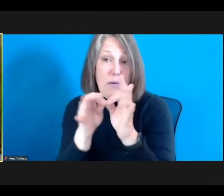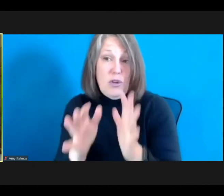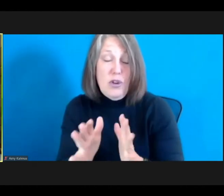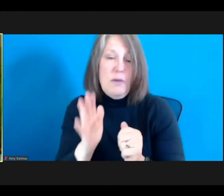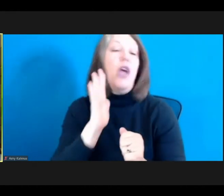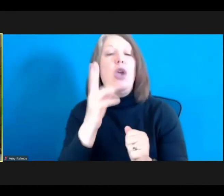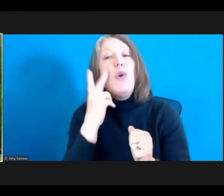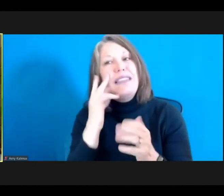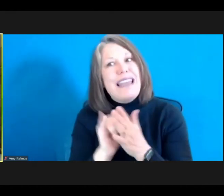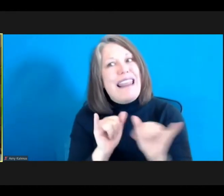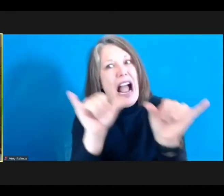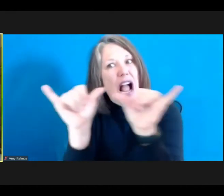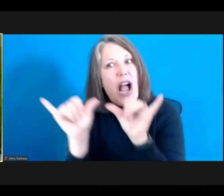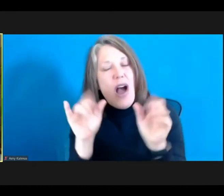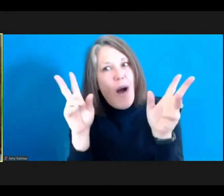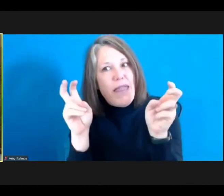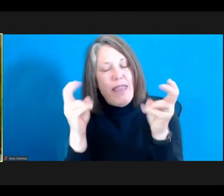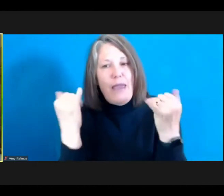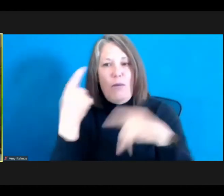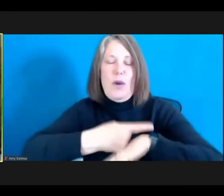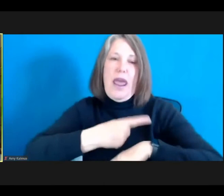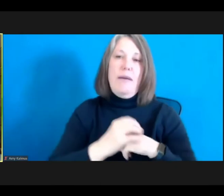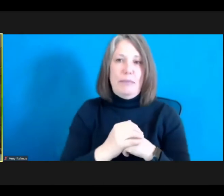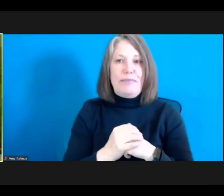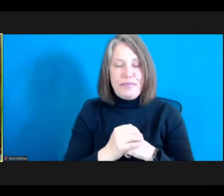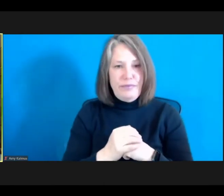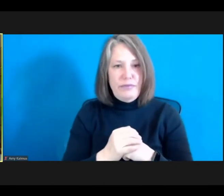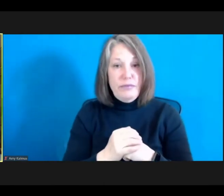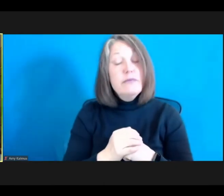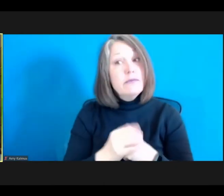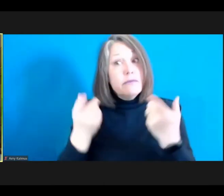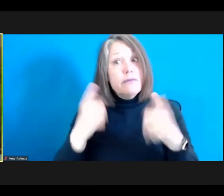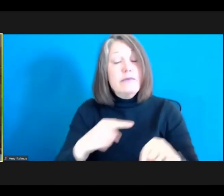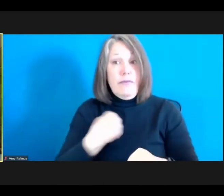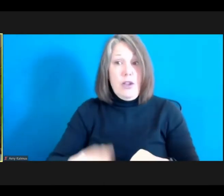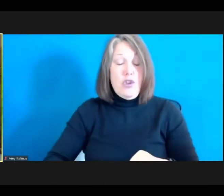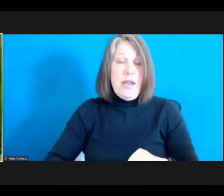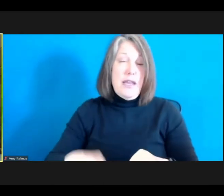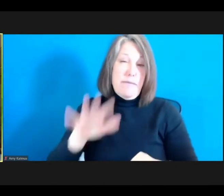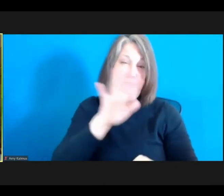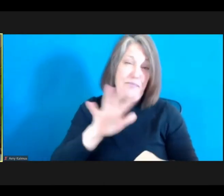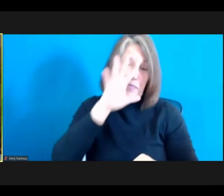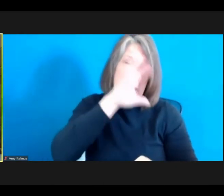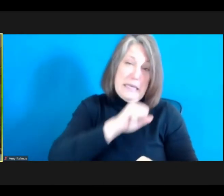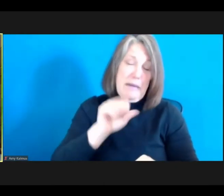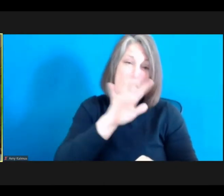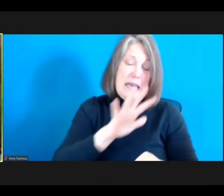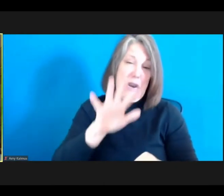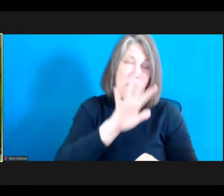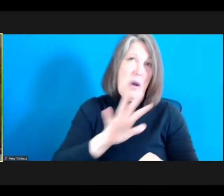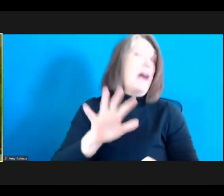that a common theme in our presentations today. In China, it is estimated that there are